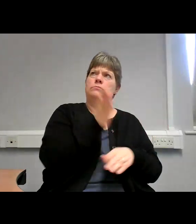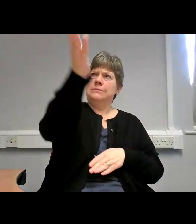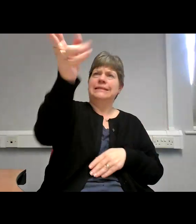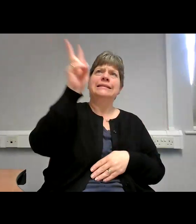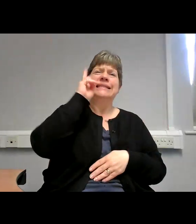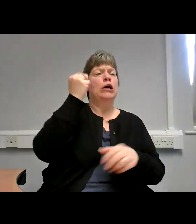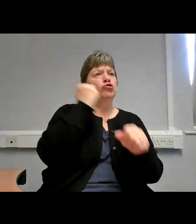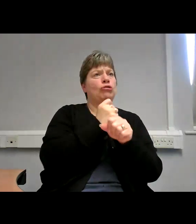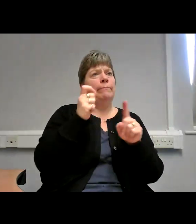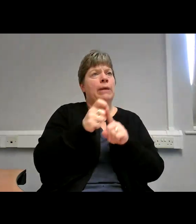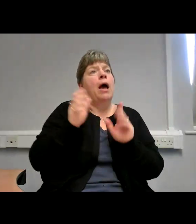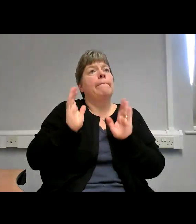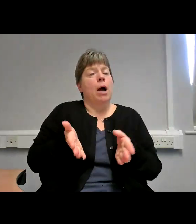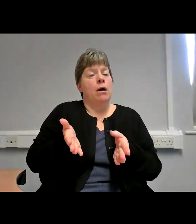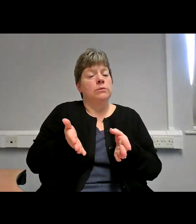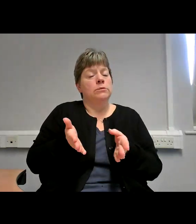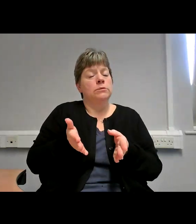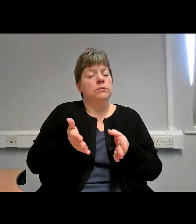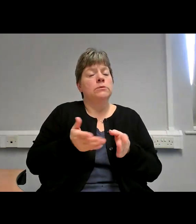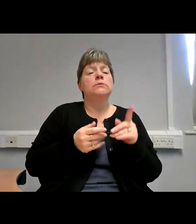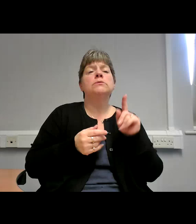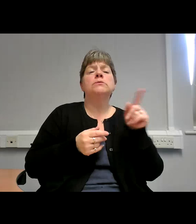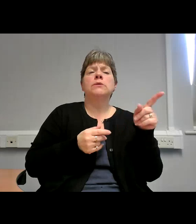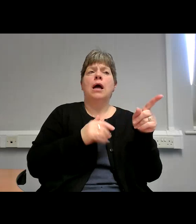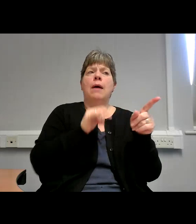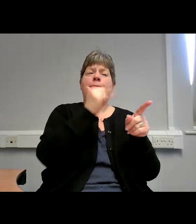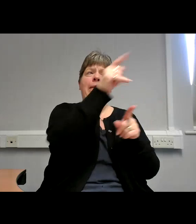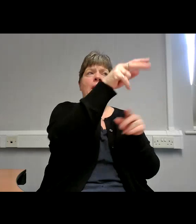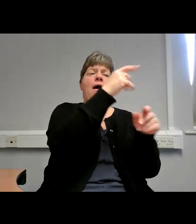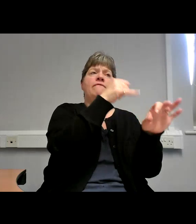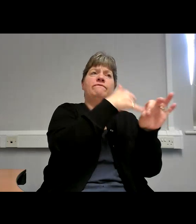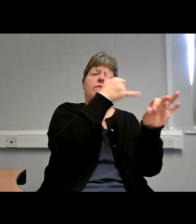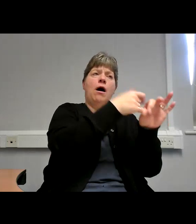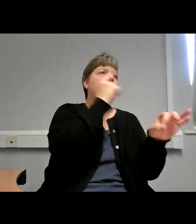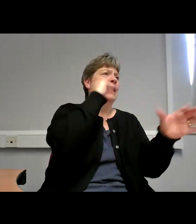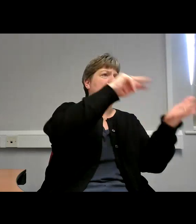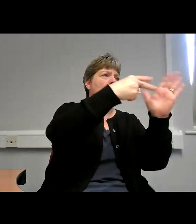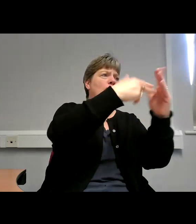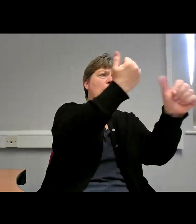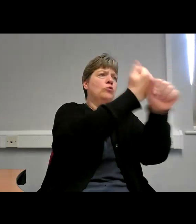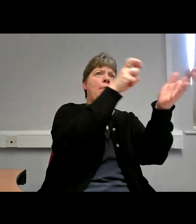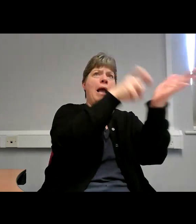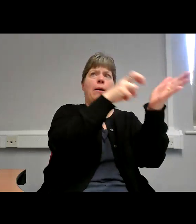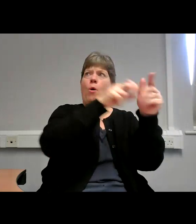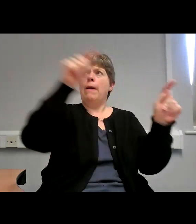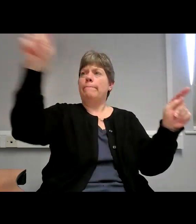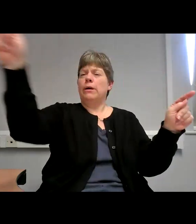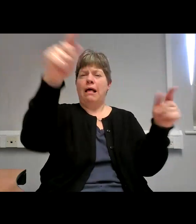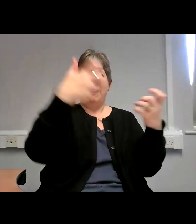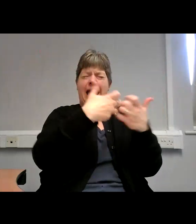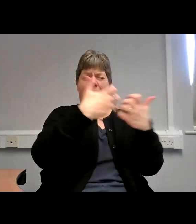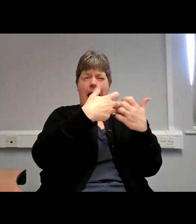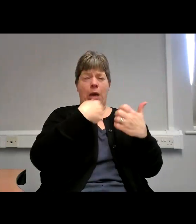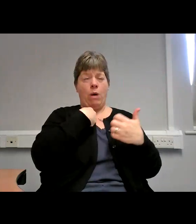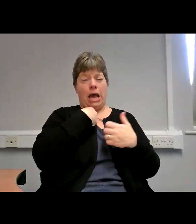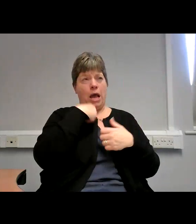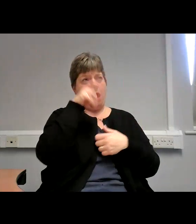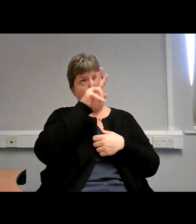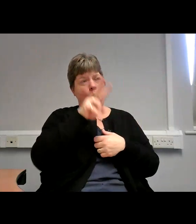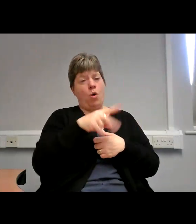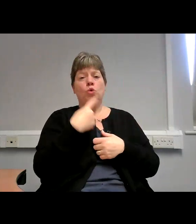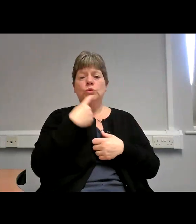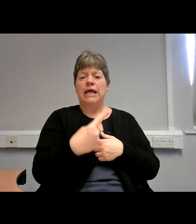their GP surgery, that they could arrange to make appointments. That's just how I read what you said,